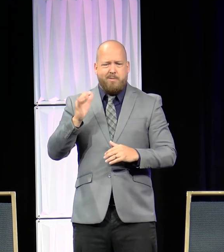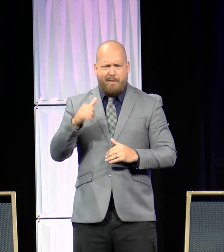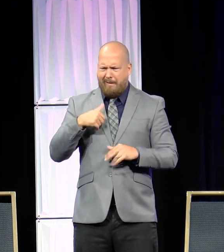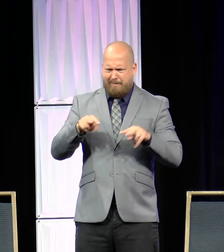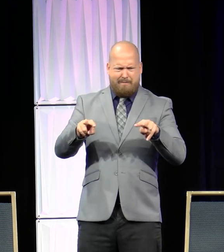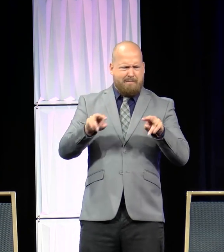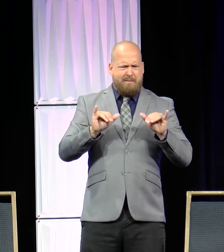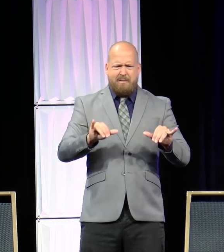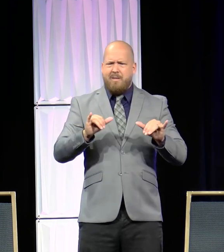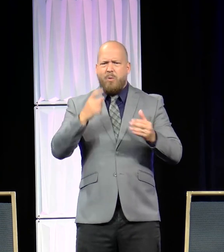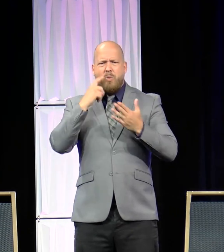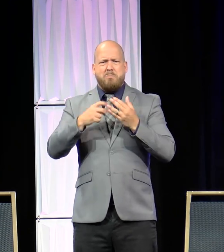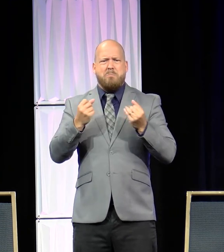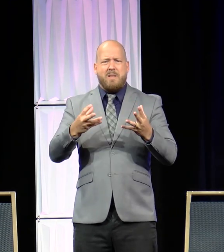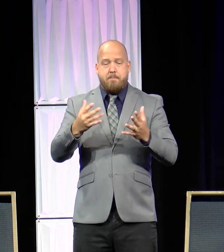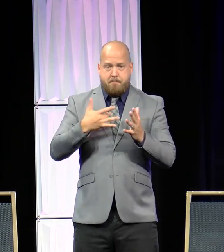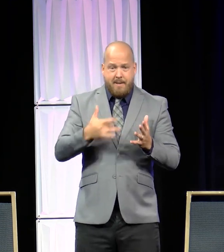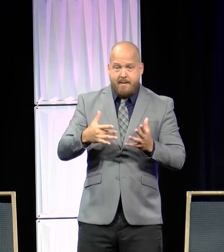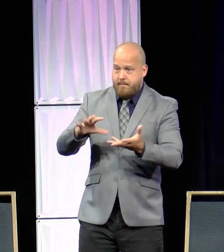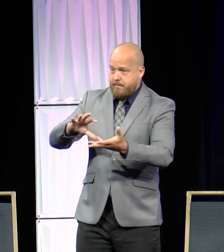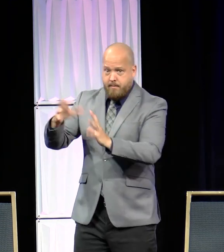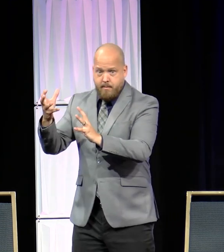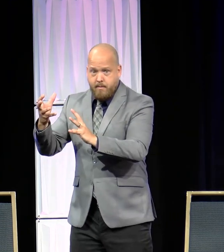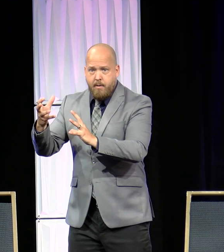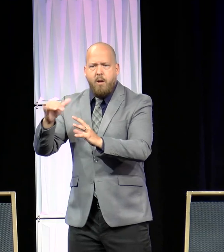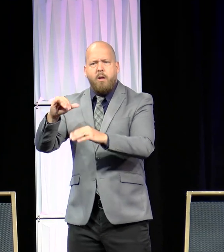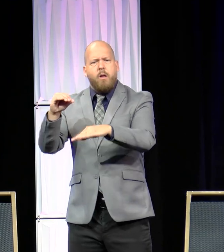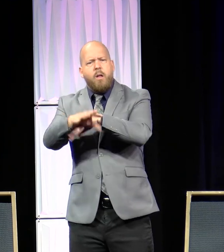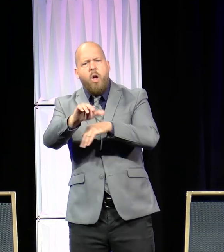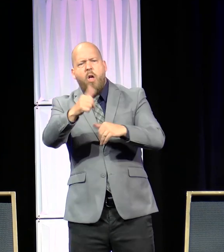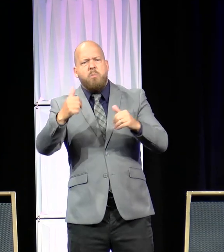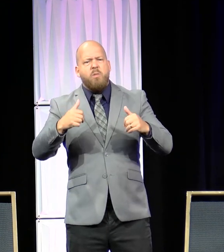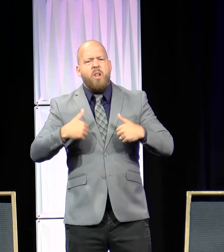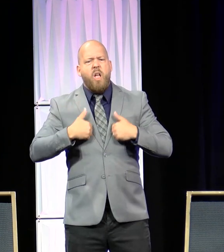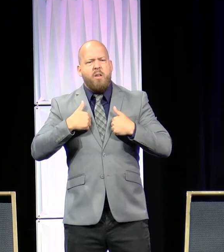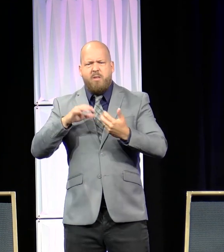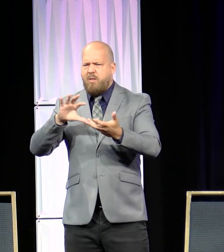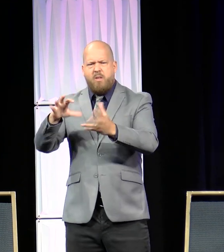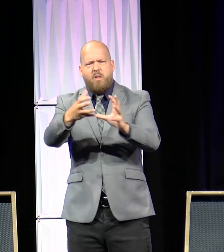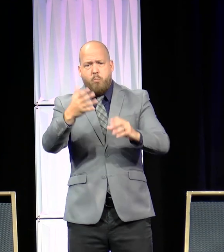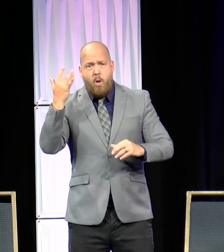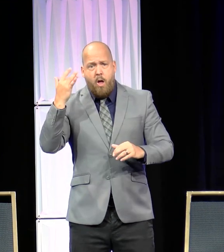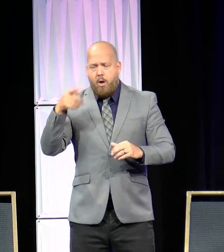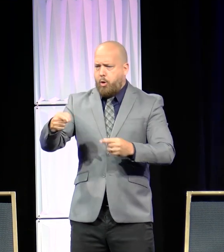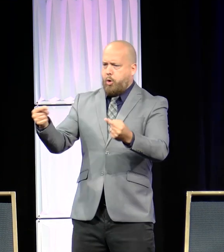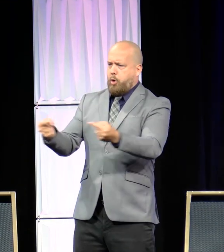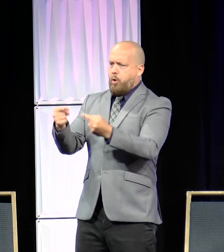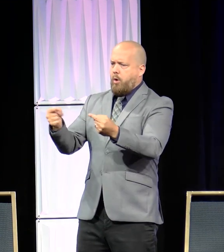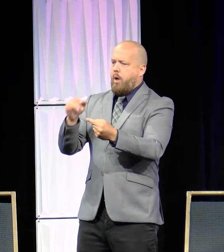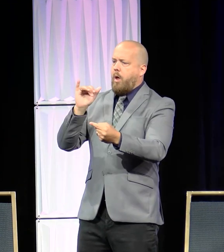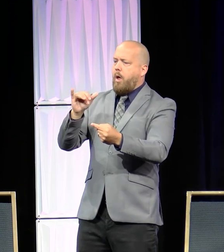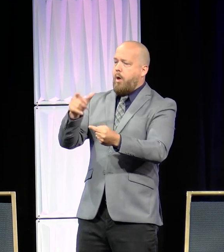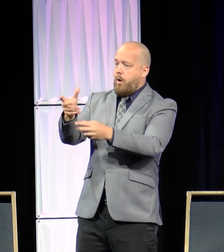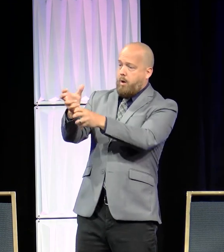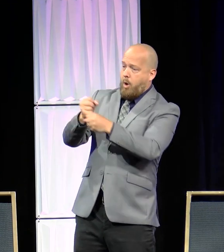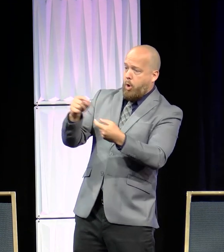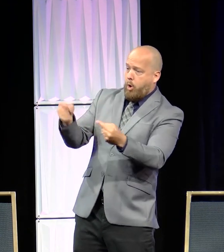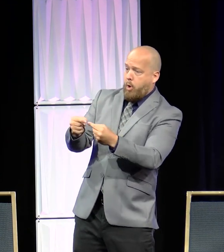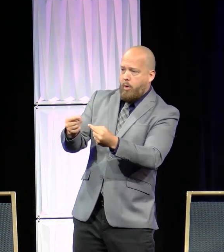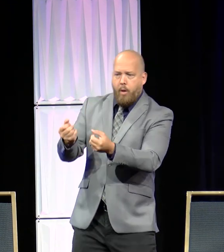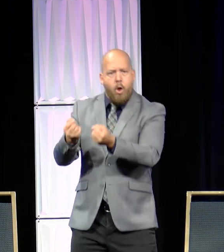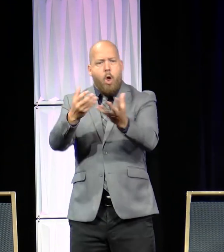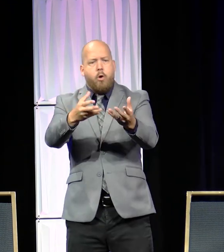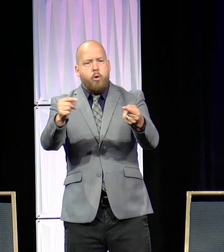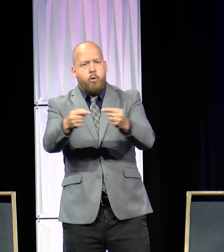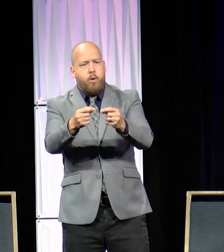the lives of everyone that's vulnerable to him, right? So we have to really go at this work,